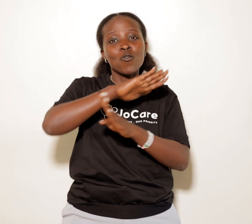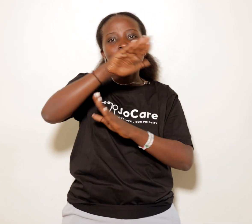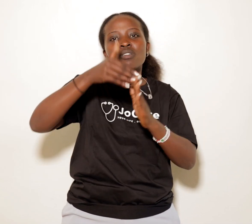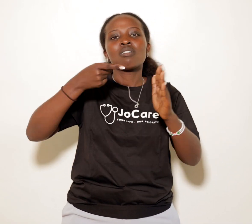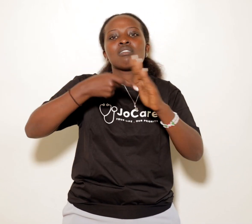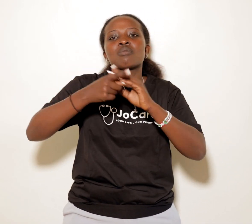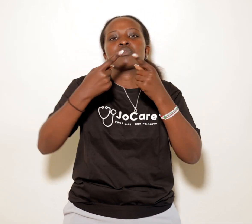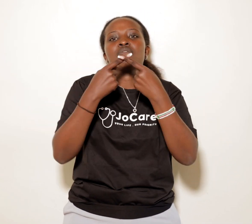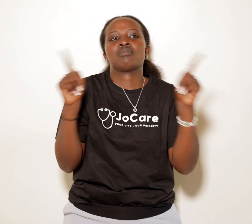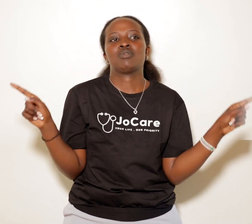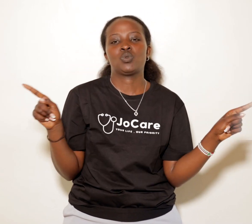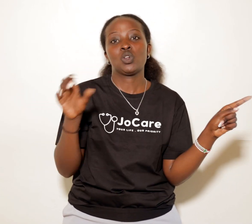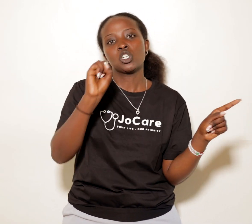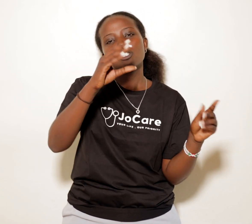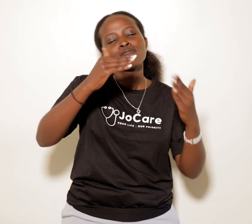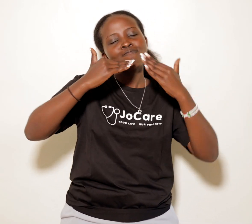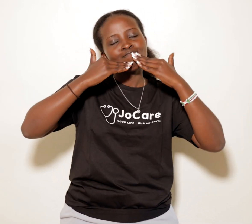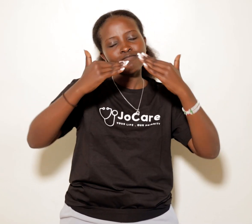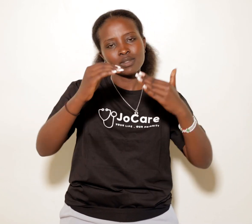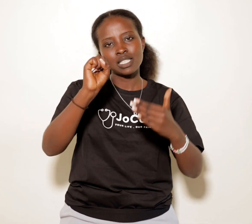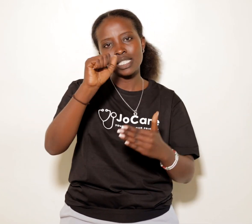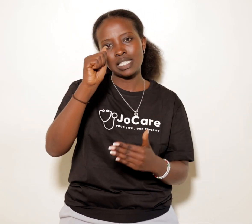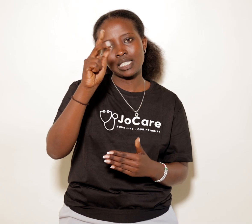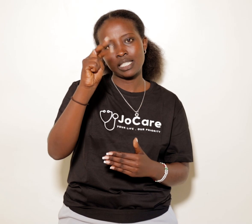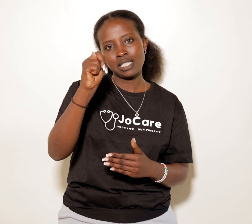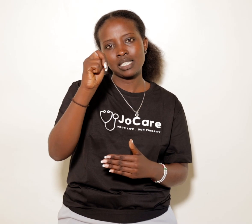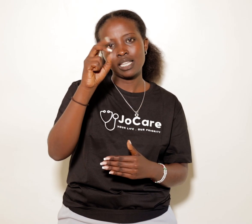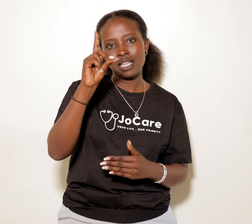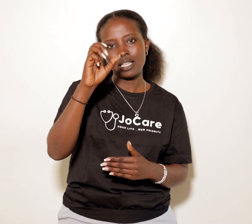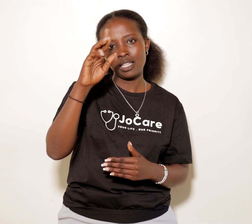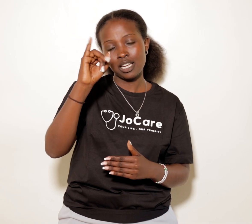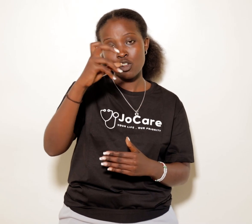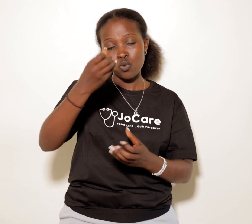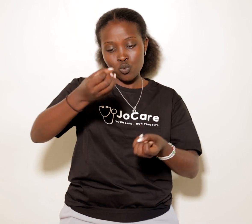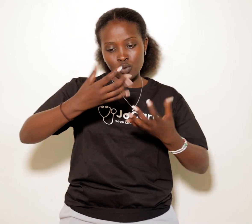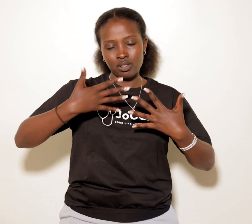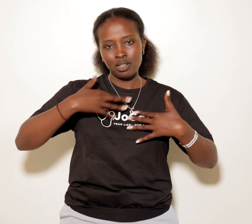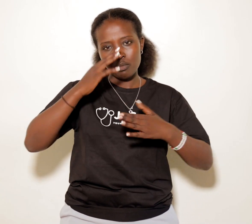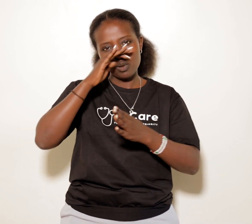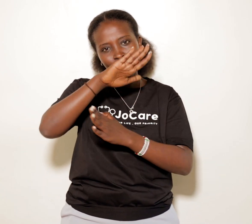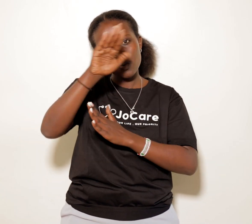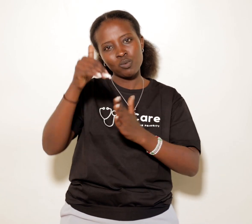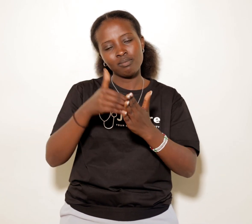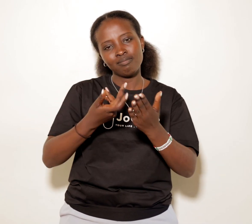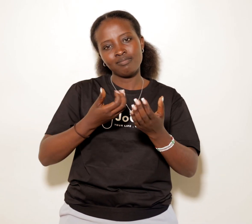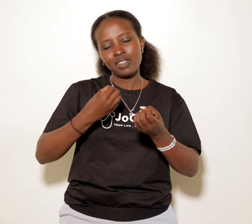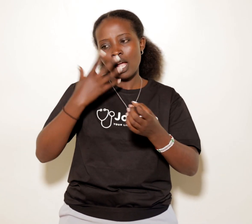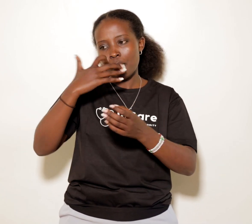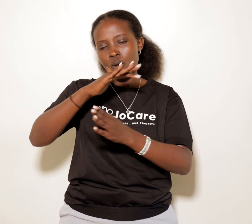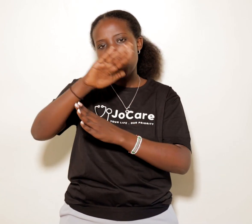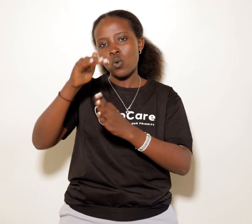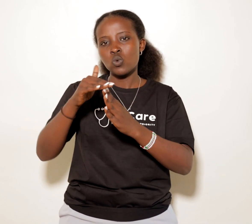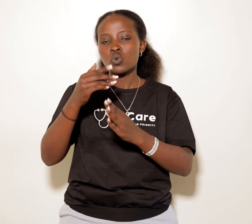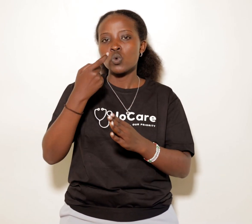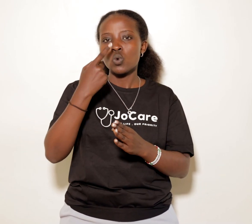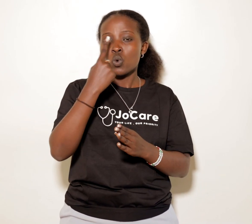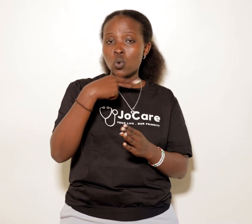need. Thank you, Sandrine. By giving this good advice to everyone who is with people